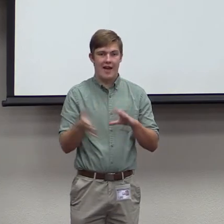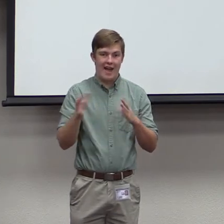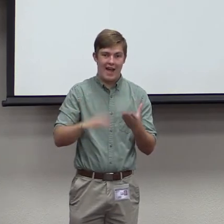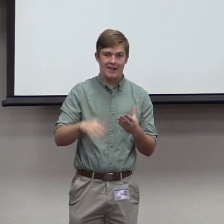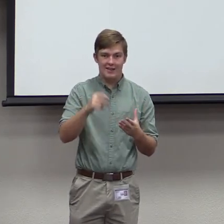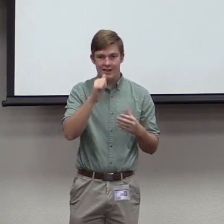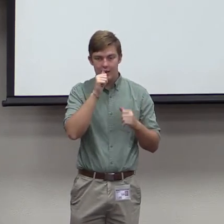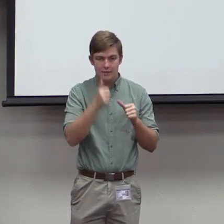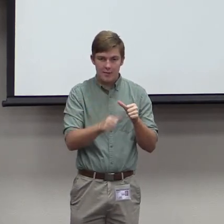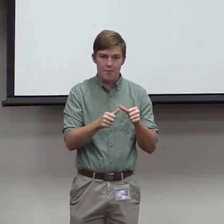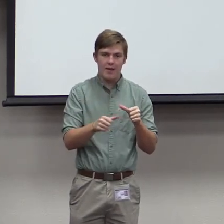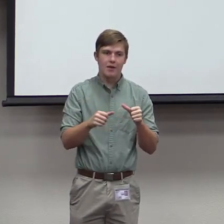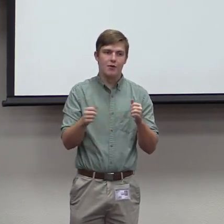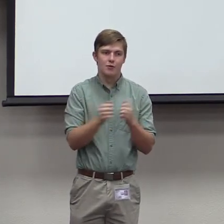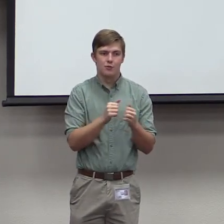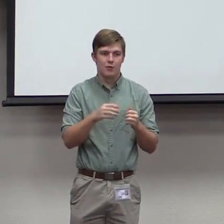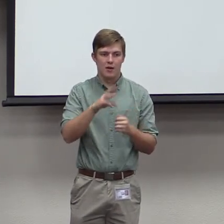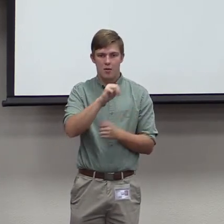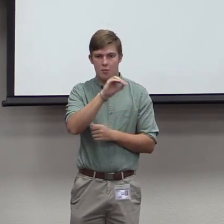spots.